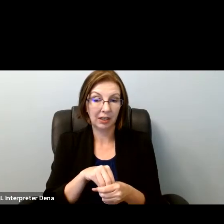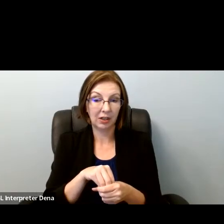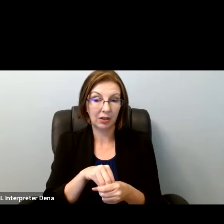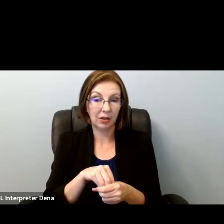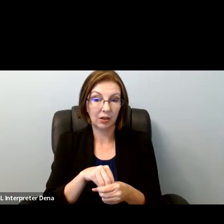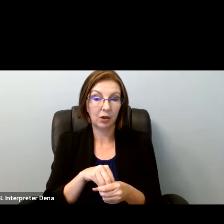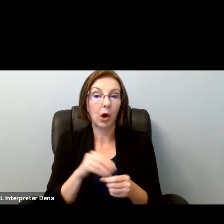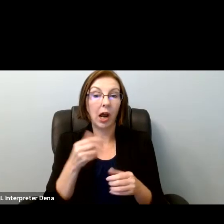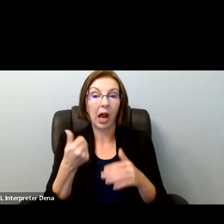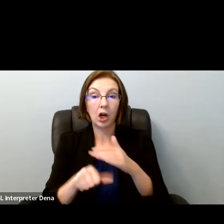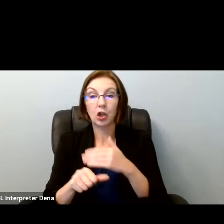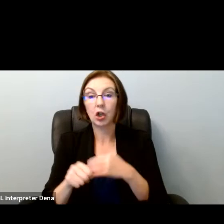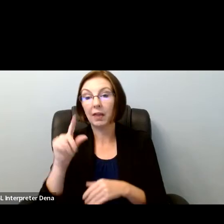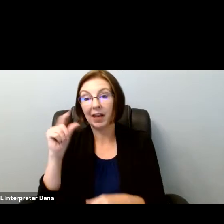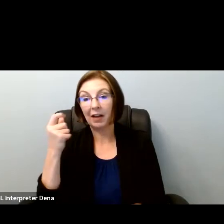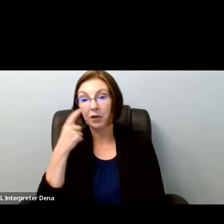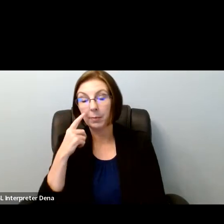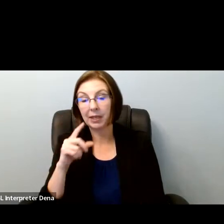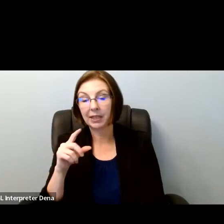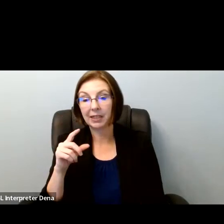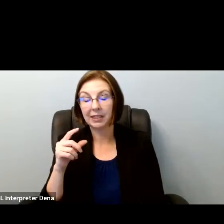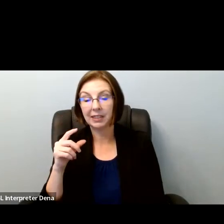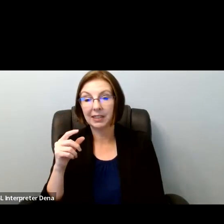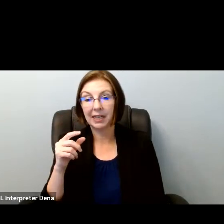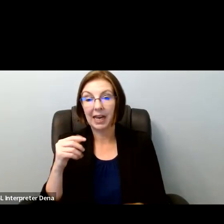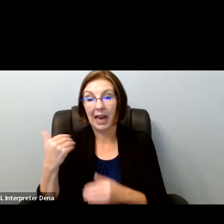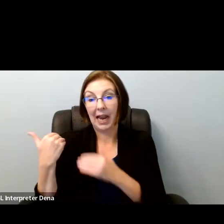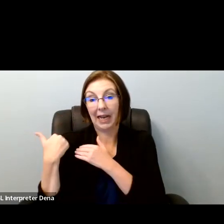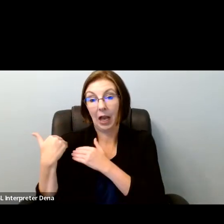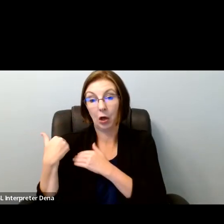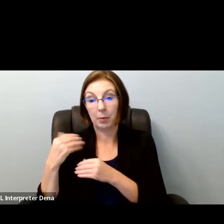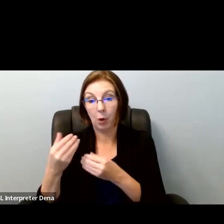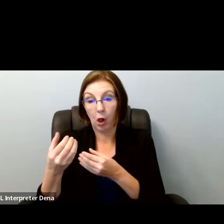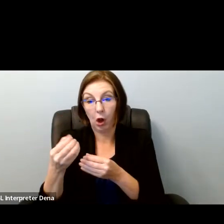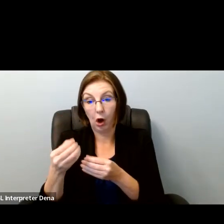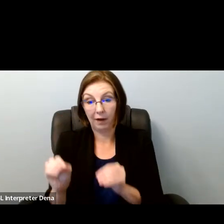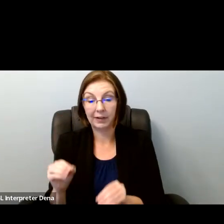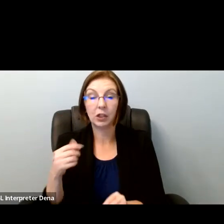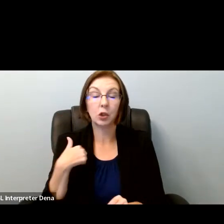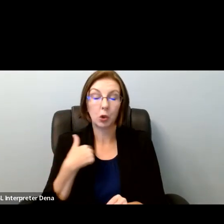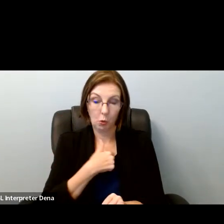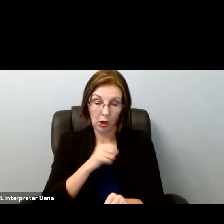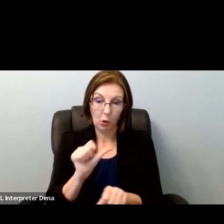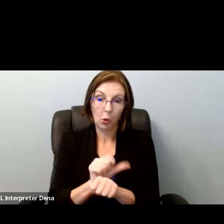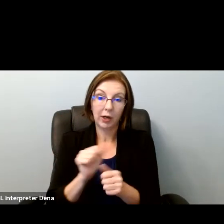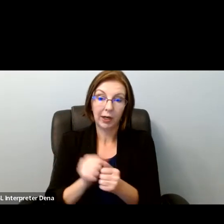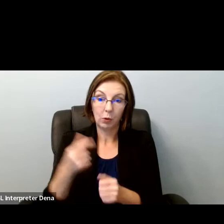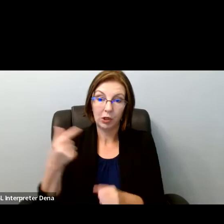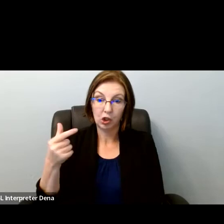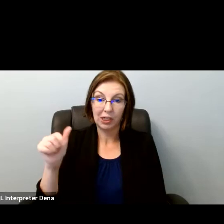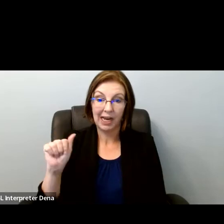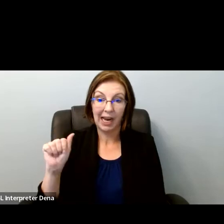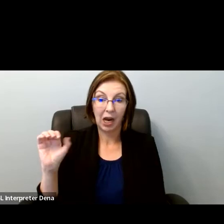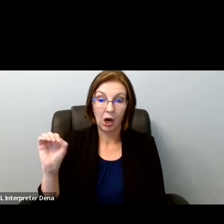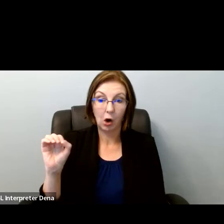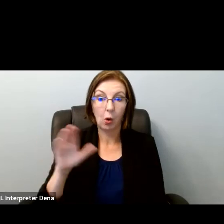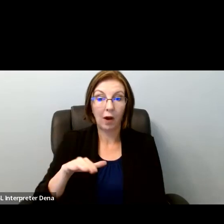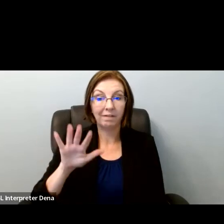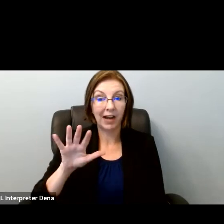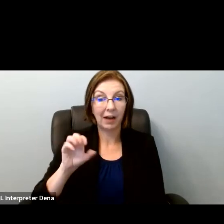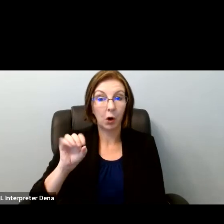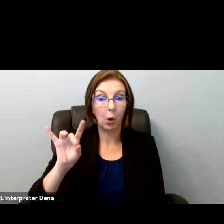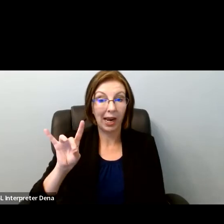through the Governmental Accountability Office. We are in an engagement with the GAO on 508